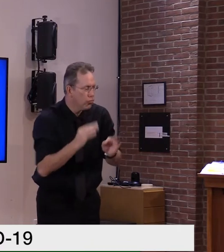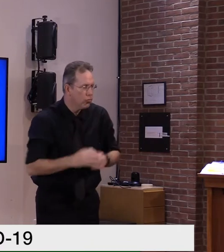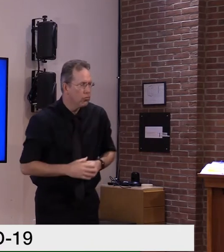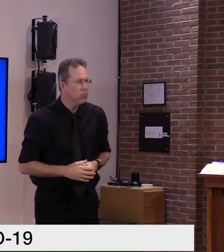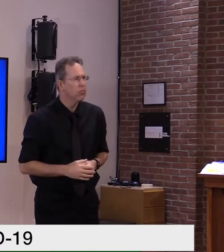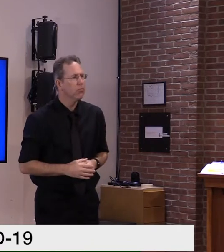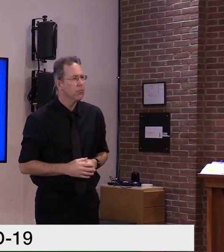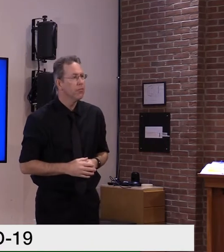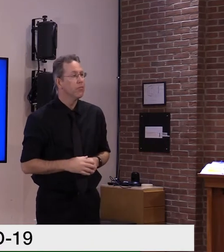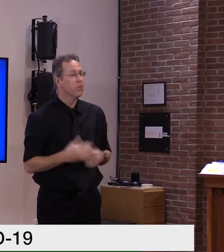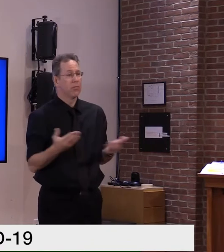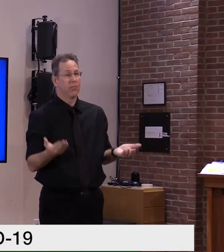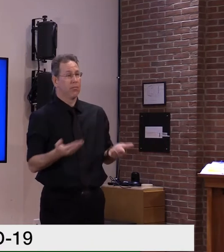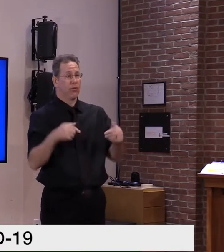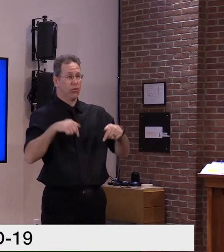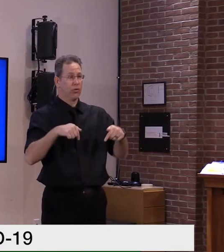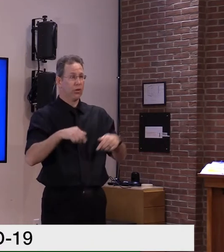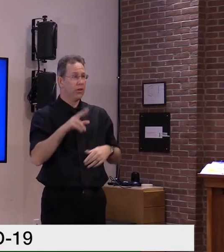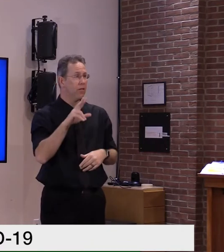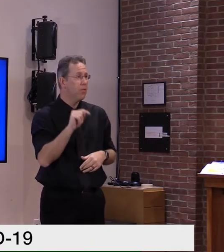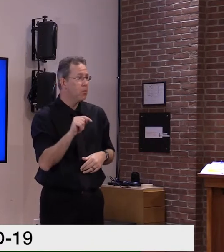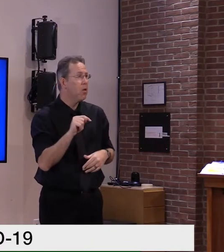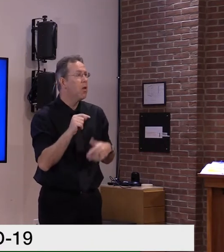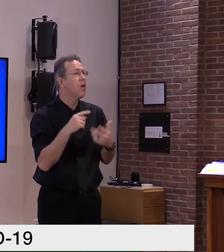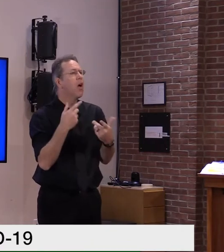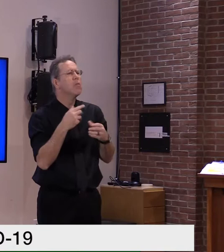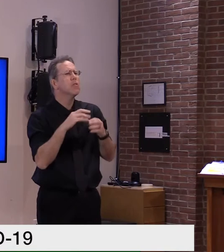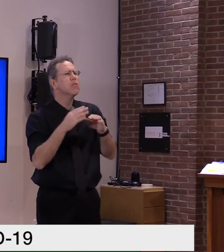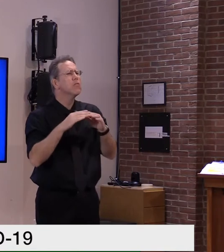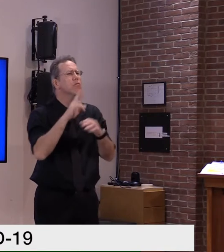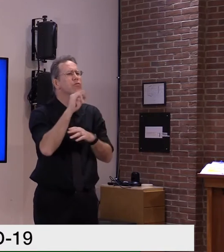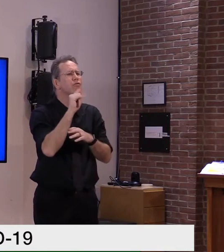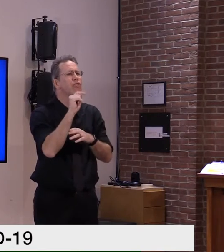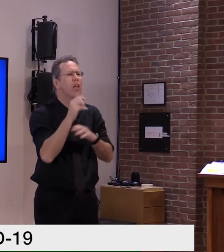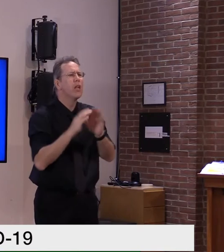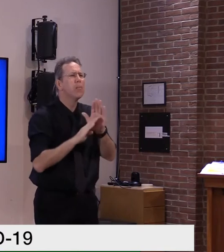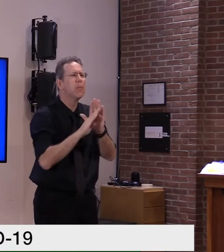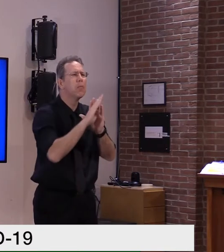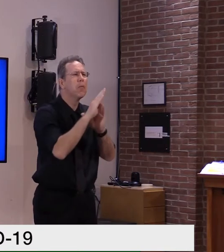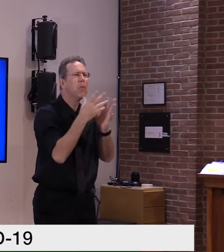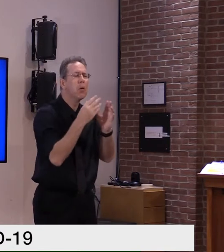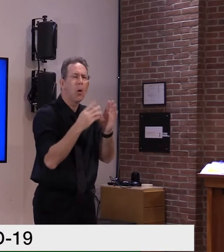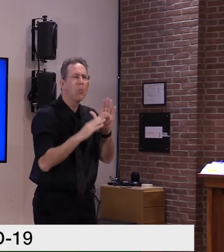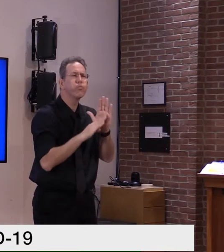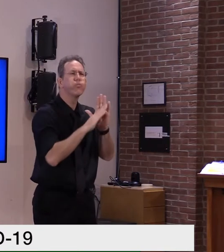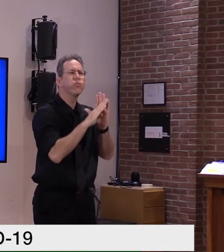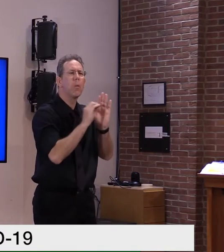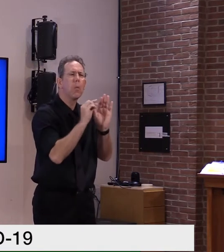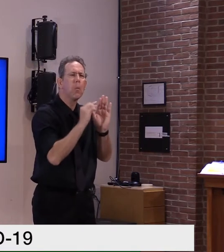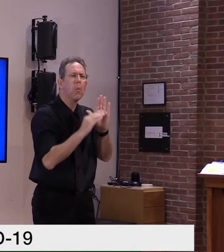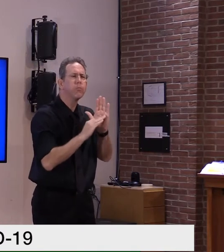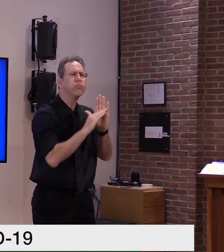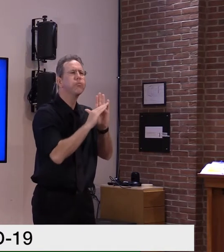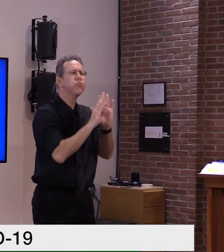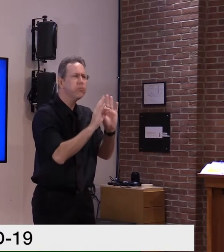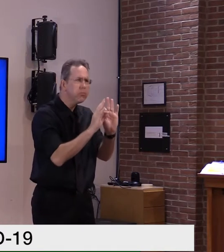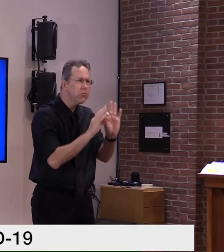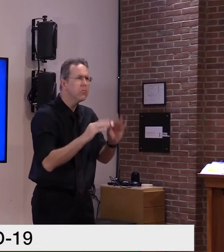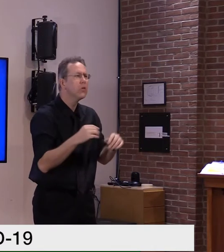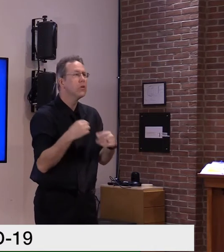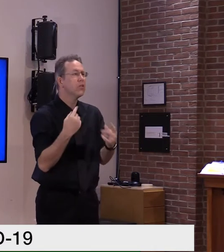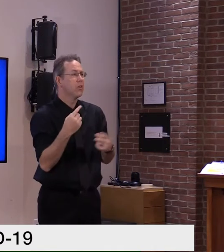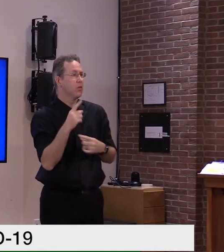Vermont, but in fact decreasing from a 7-day high of 105 to 70 cases today,